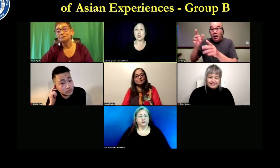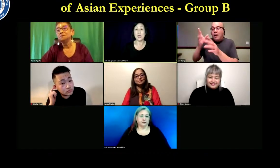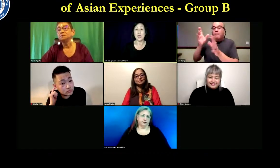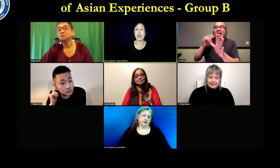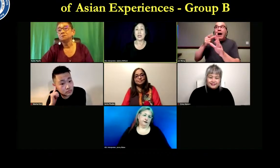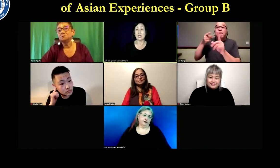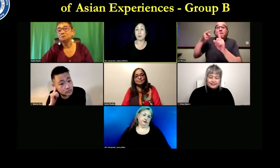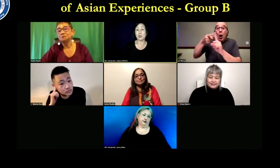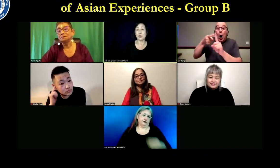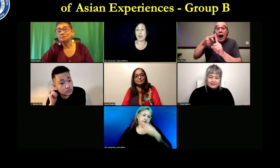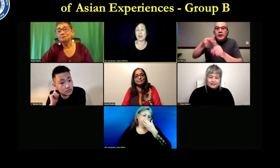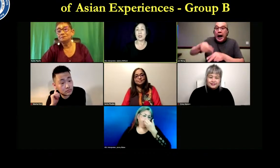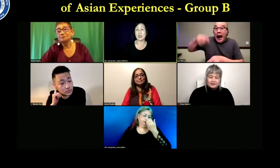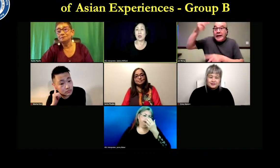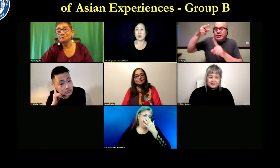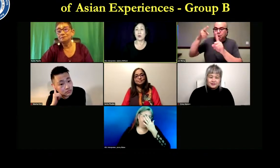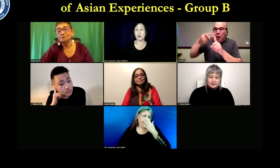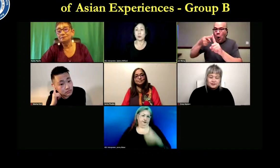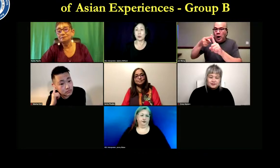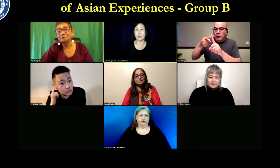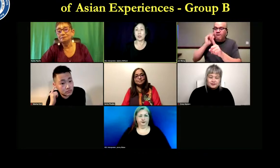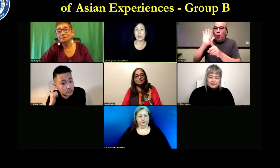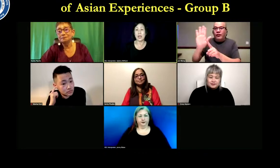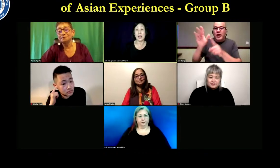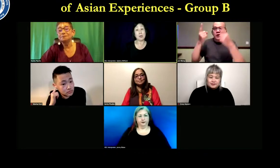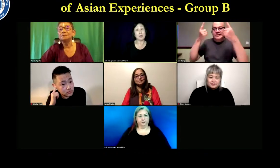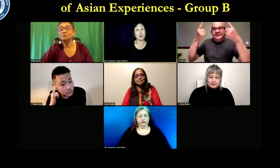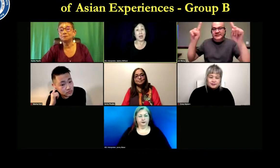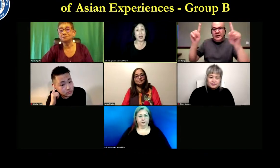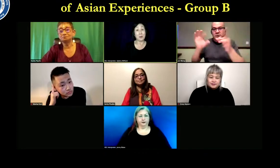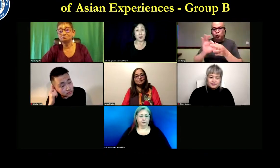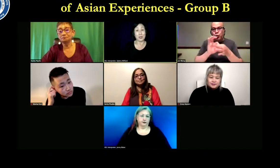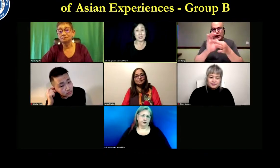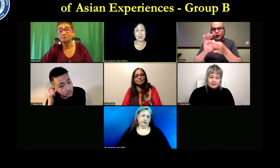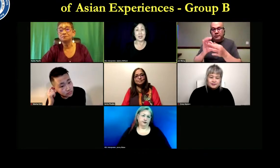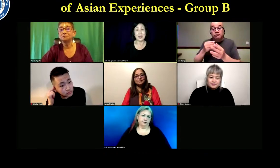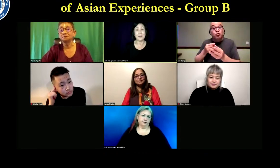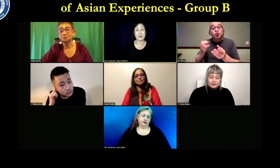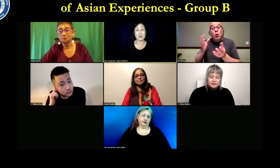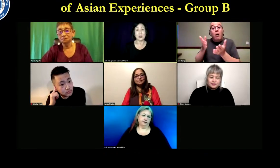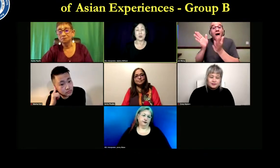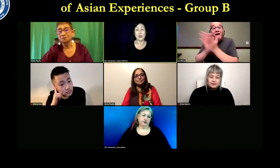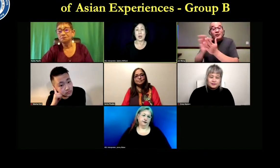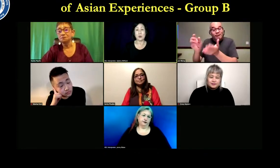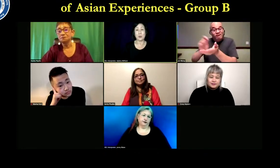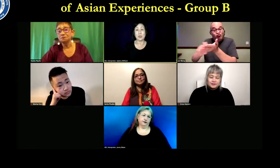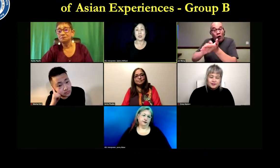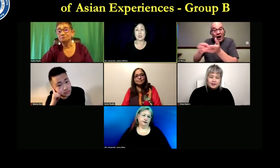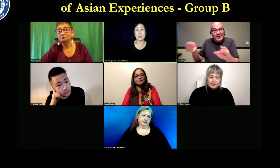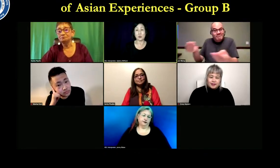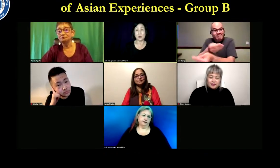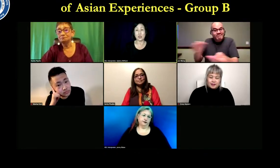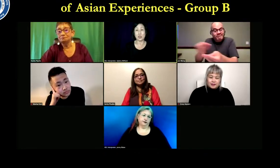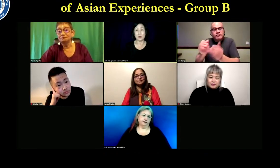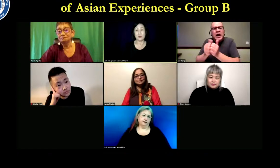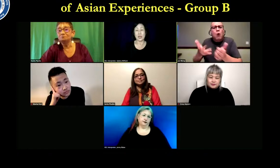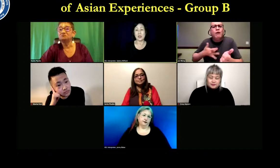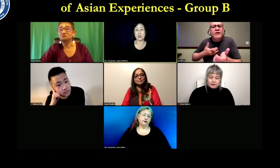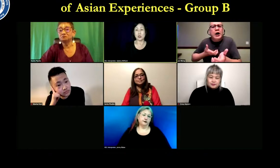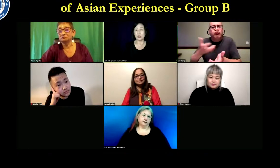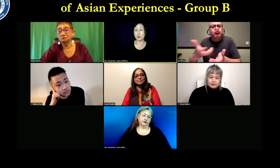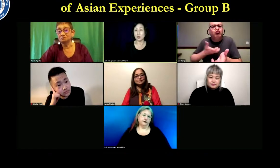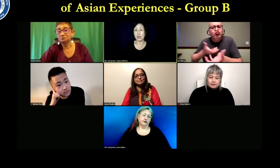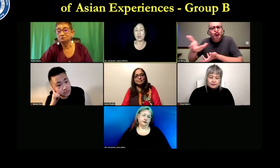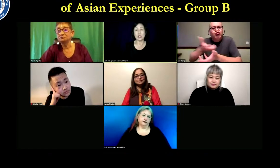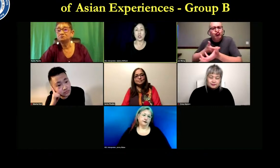with students, and they get points for that. And then they are vulnerable and maybe really high points. So that would be a successful relationship. If